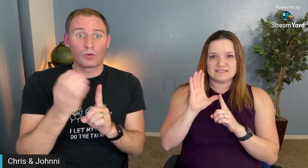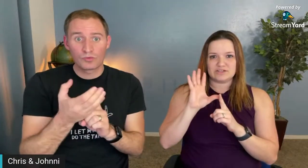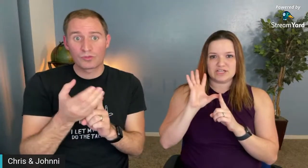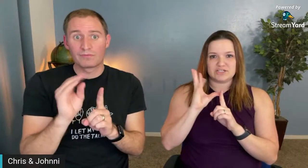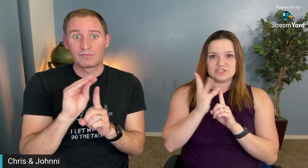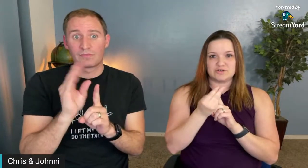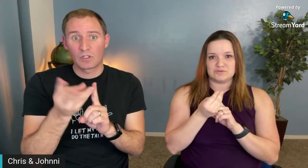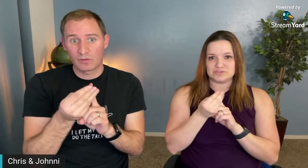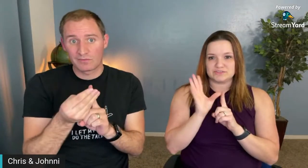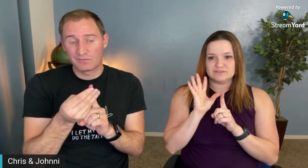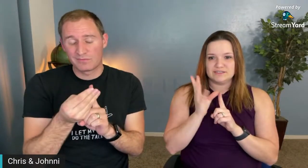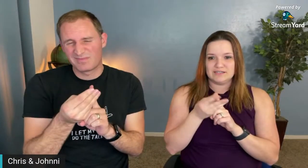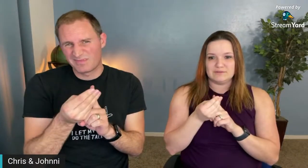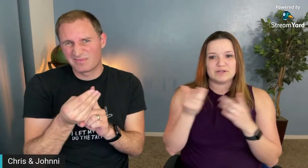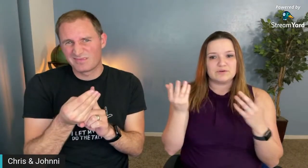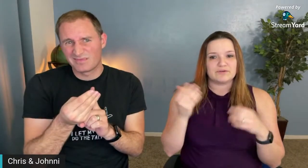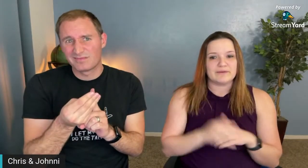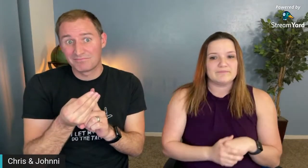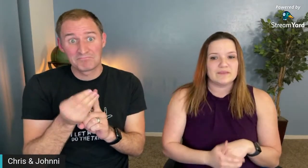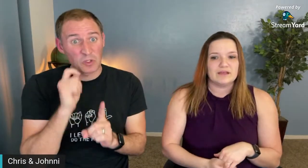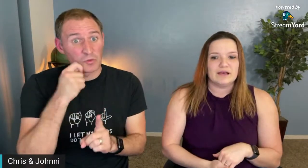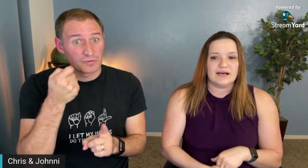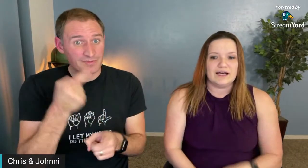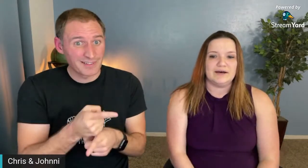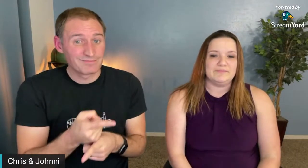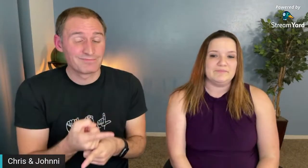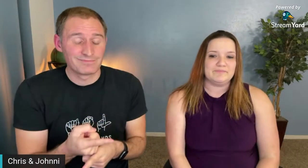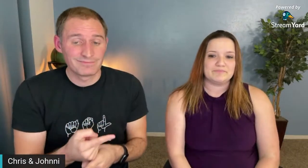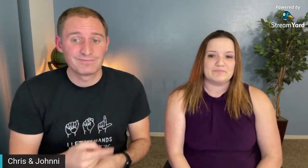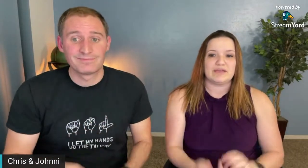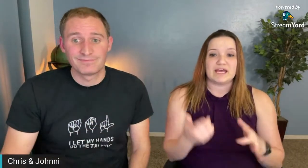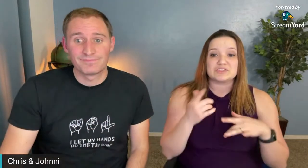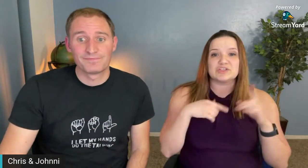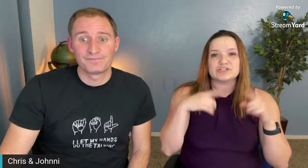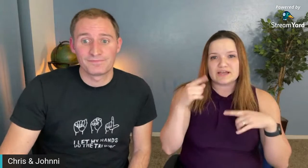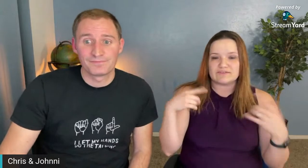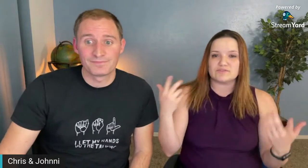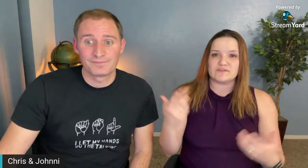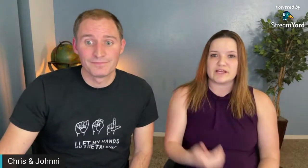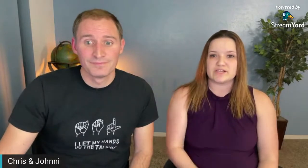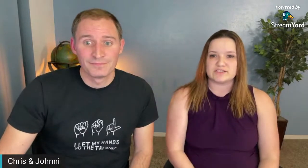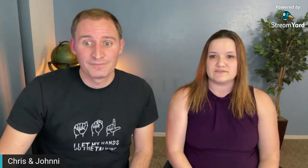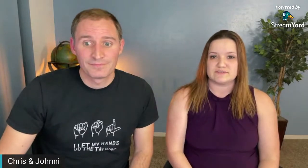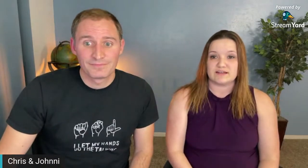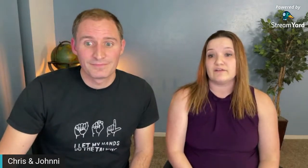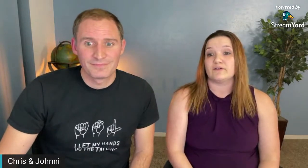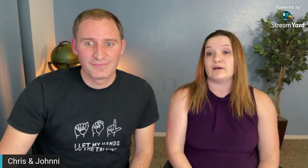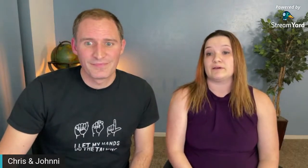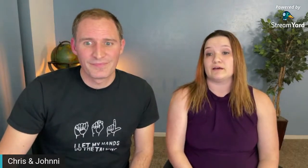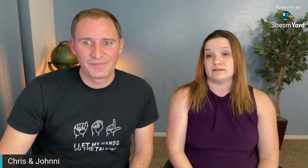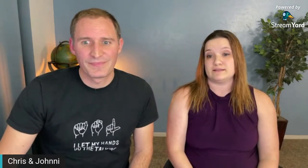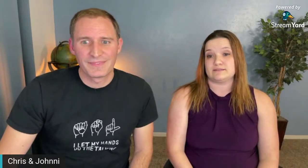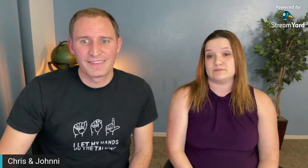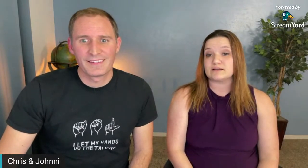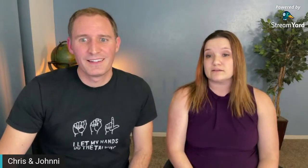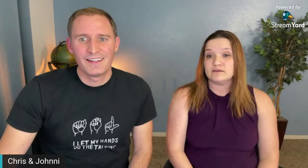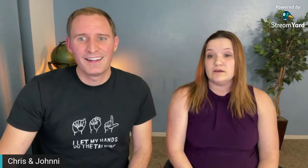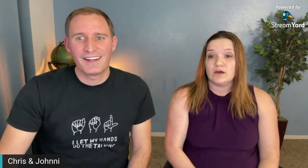now changed to culture. Pretty cool, right? But yeah, so there's those variations of sign. I don't even know how we got on that subject.